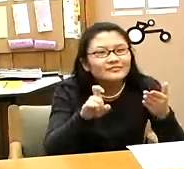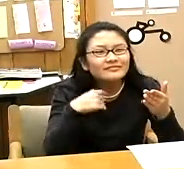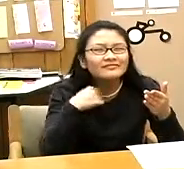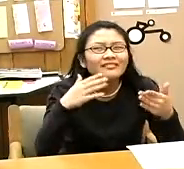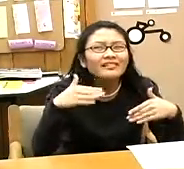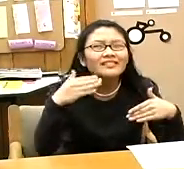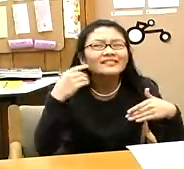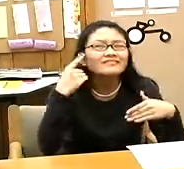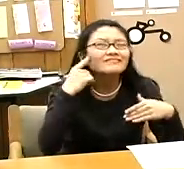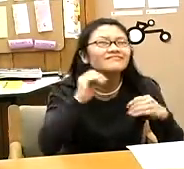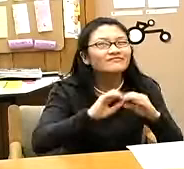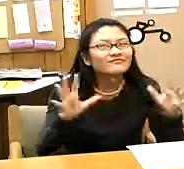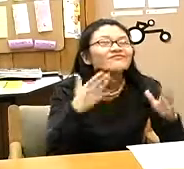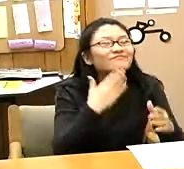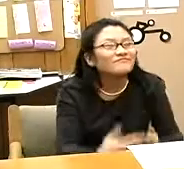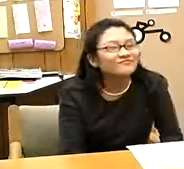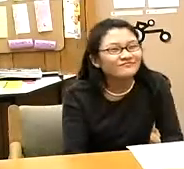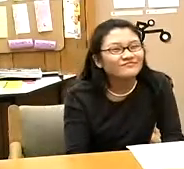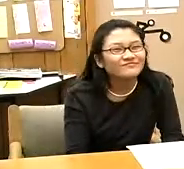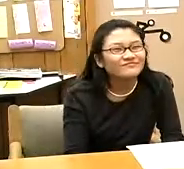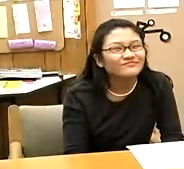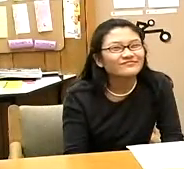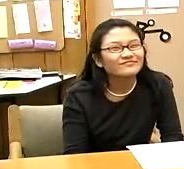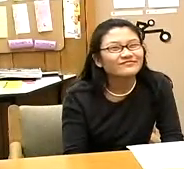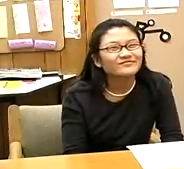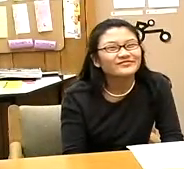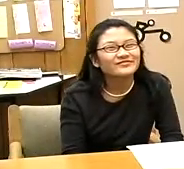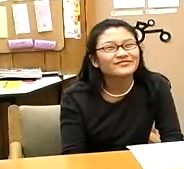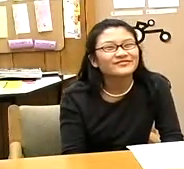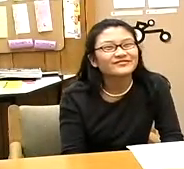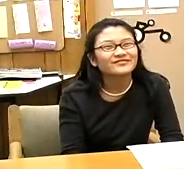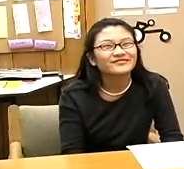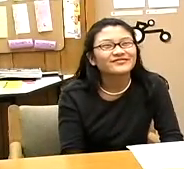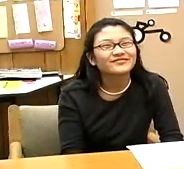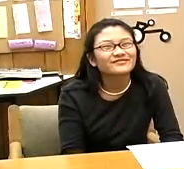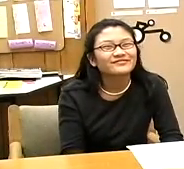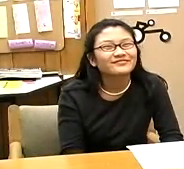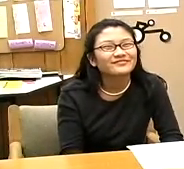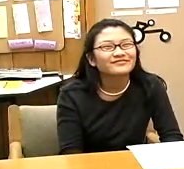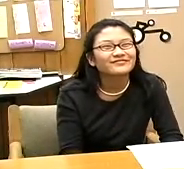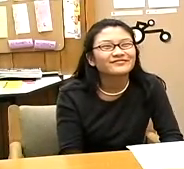Thank you very much.